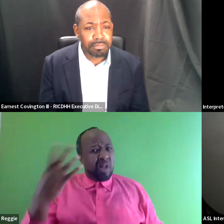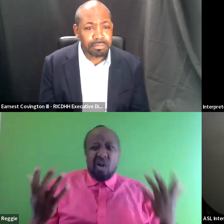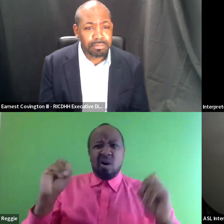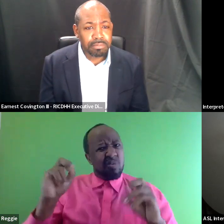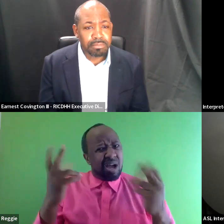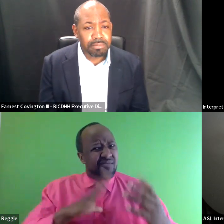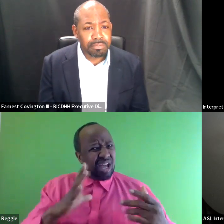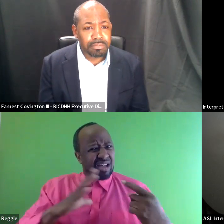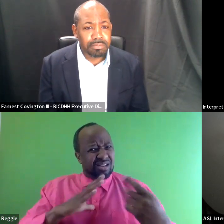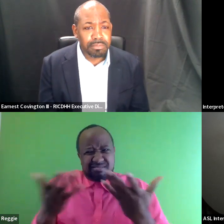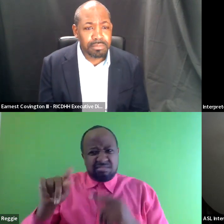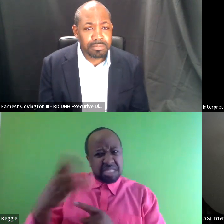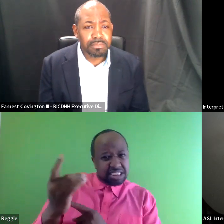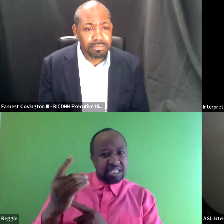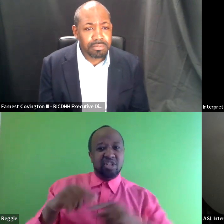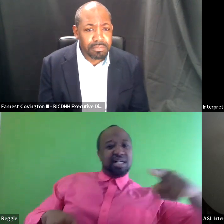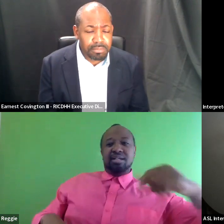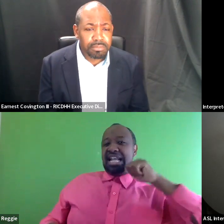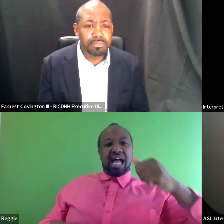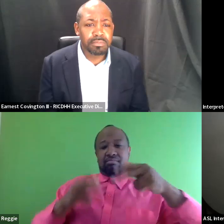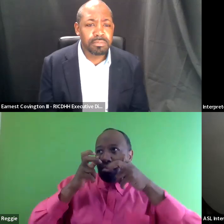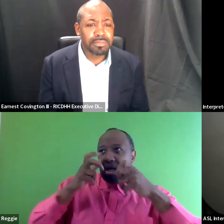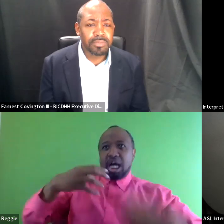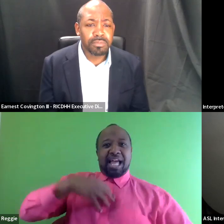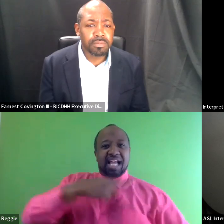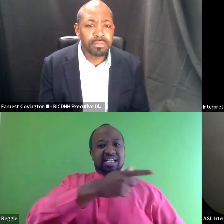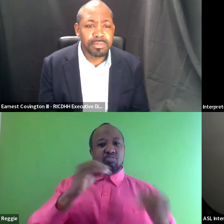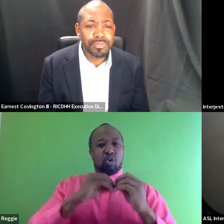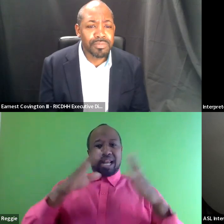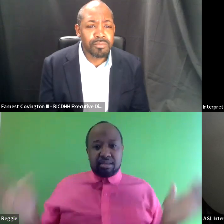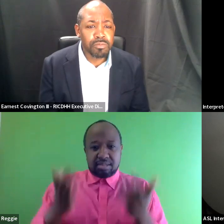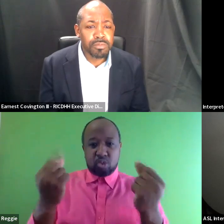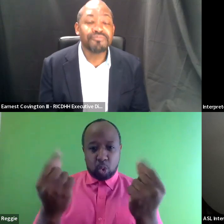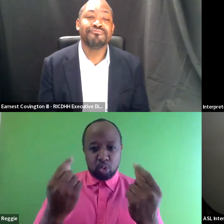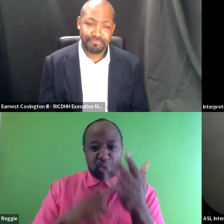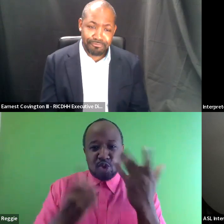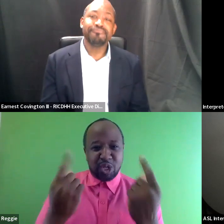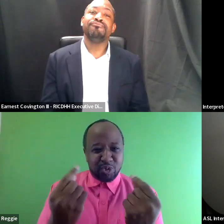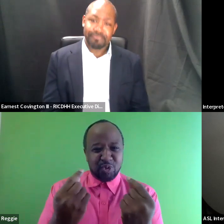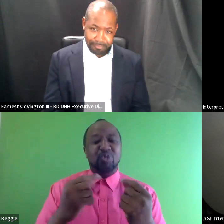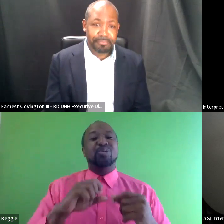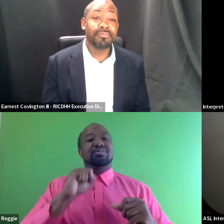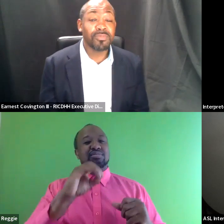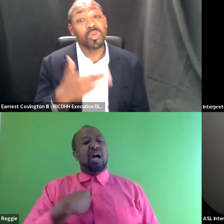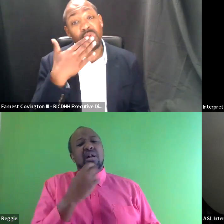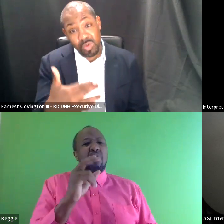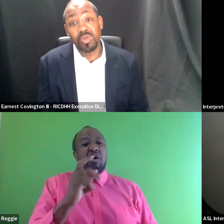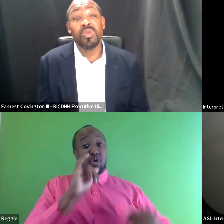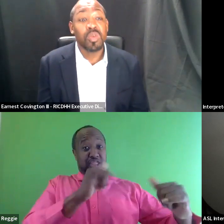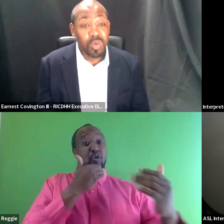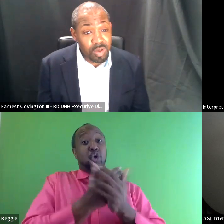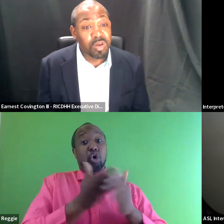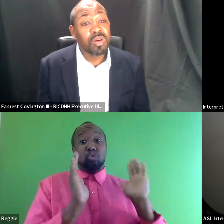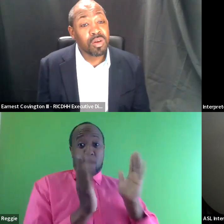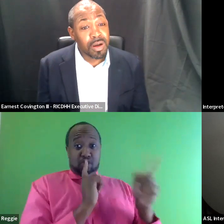And I was like, I don't know. Okay, it's fine. I'm thinking about the PhD. I'm seeing the complaining. I'm seeing this call for